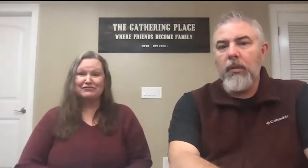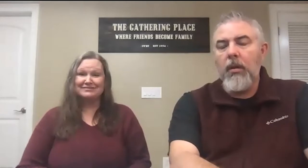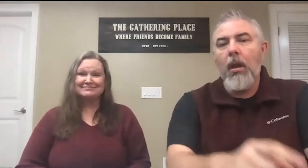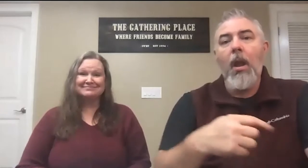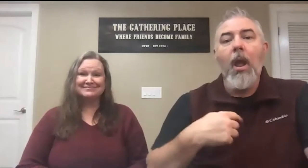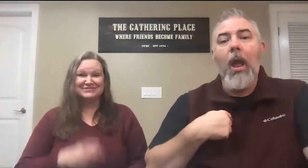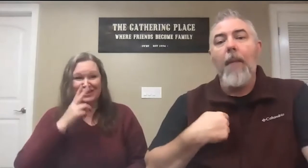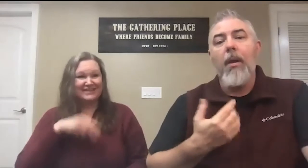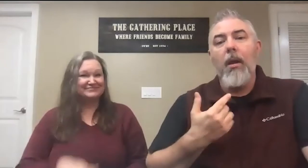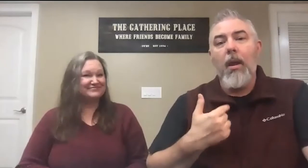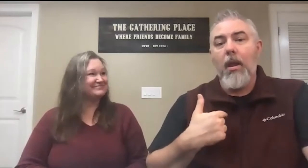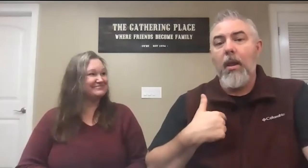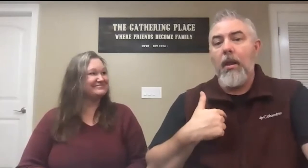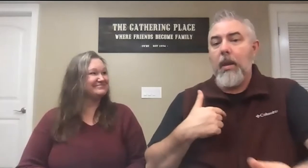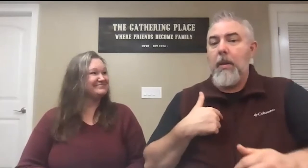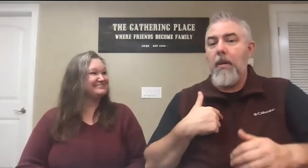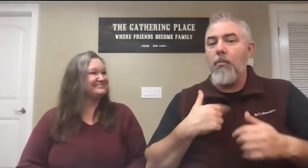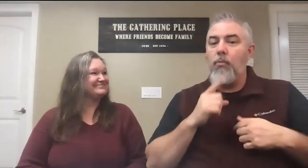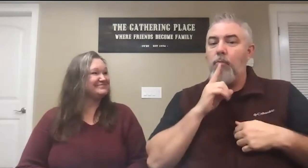We're thankful that we're still alive.